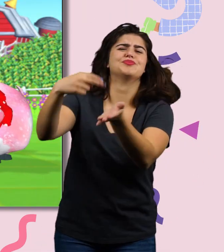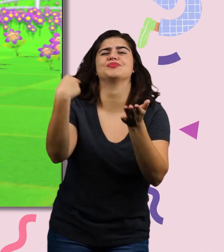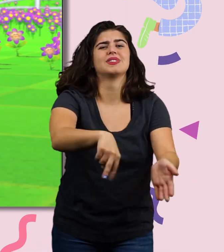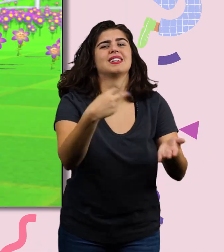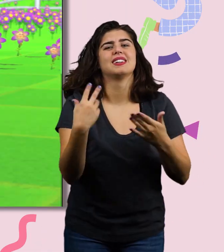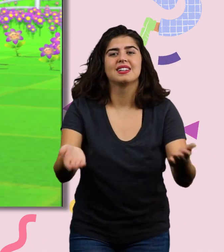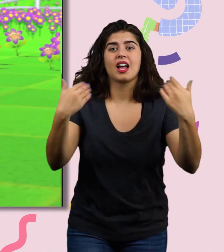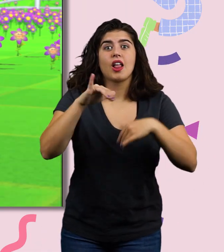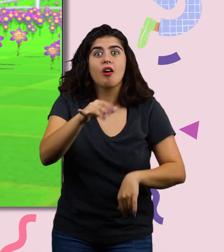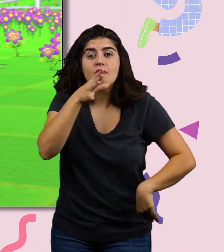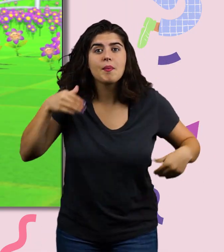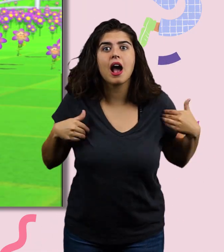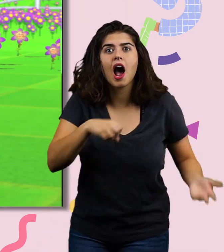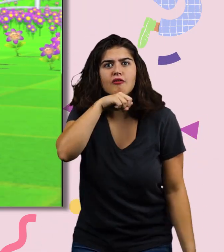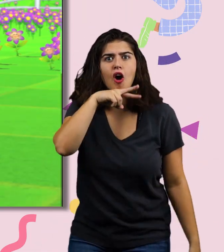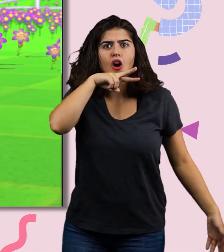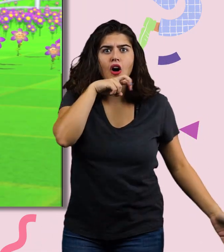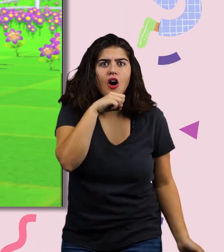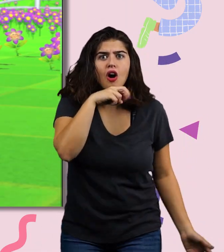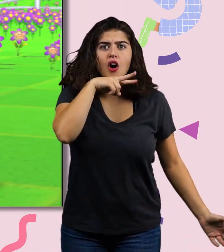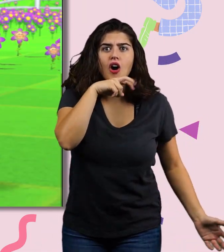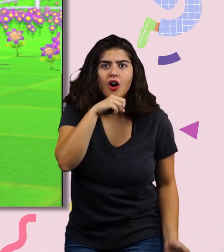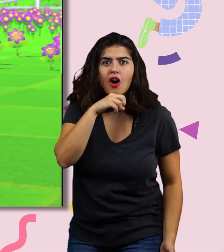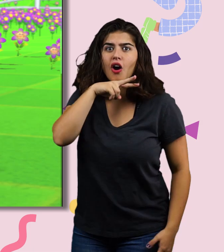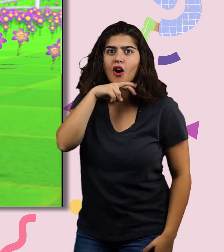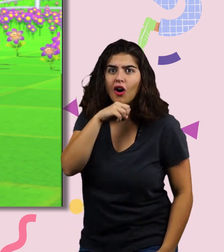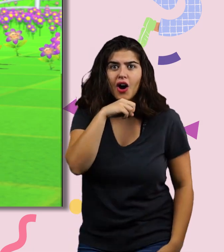E-I-E-I-O-E-O. And on his farm he had a frog named Fribbits,